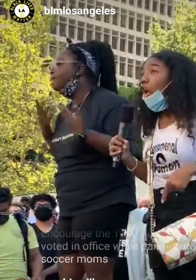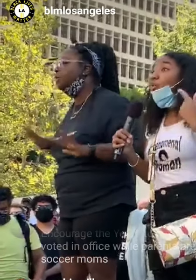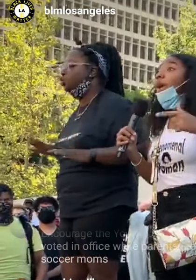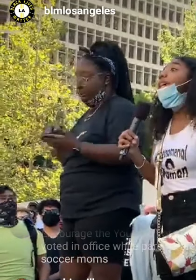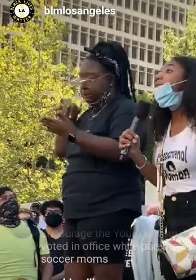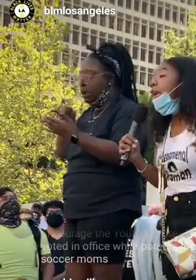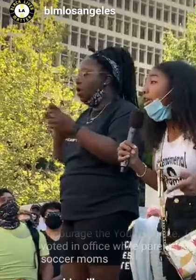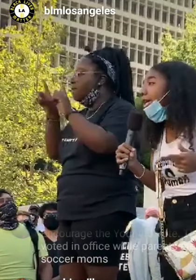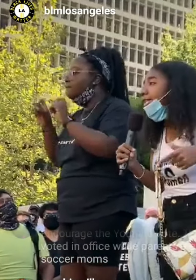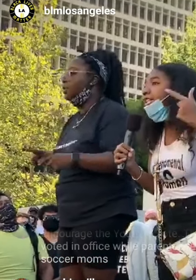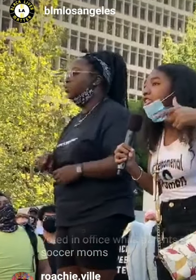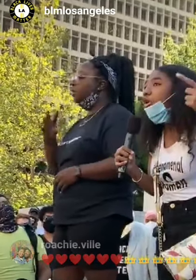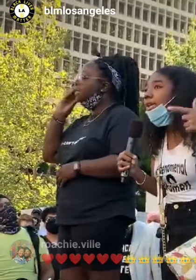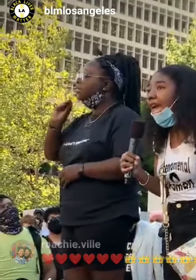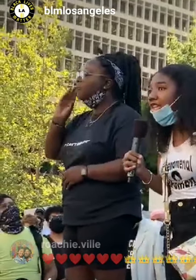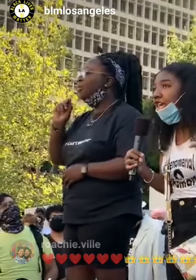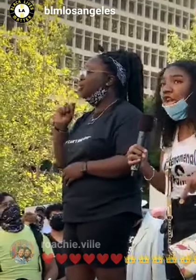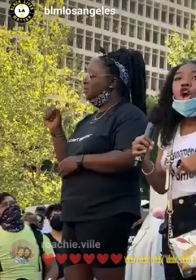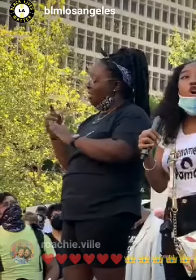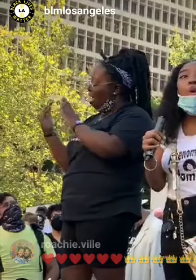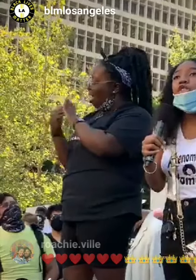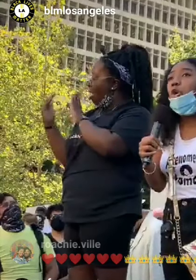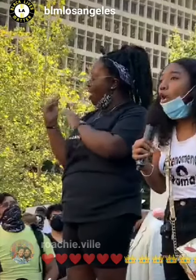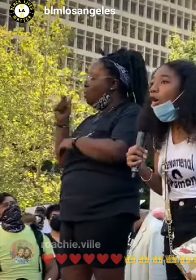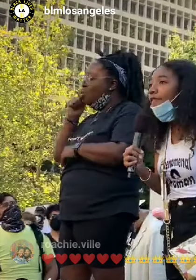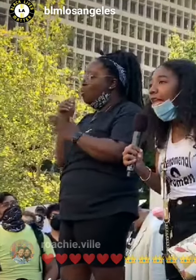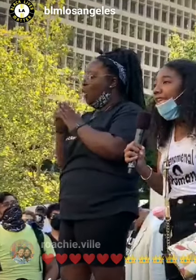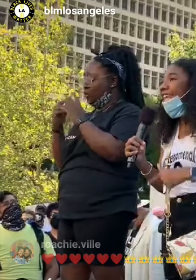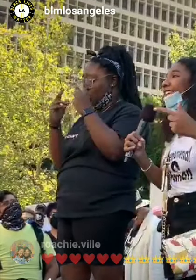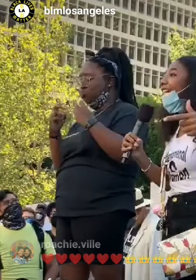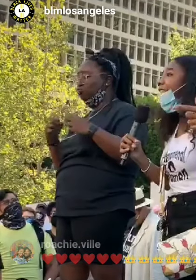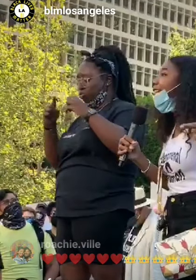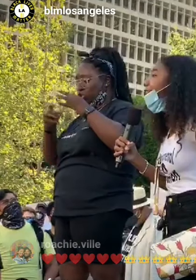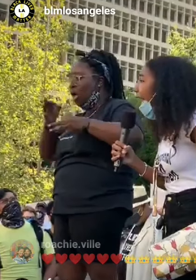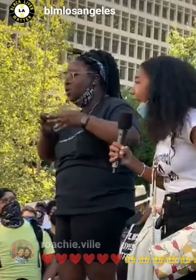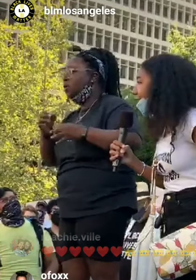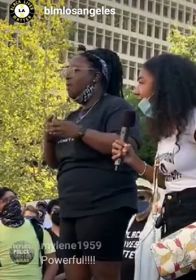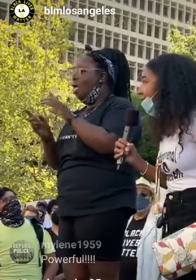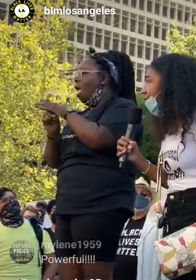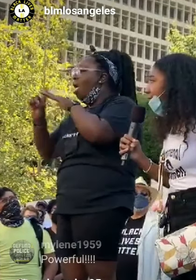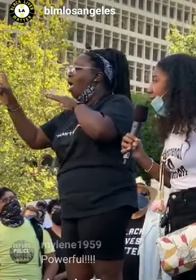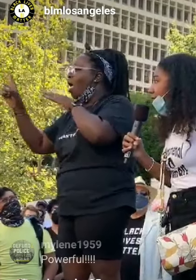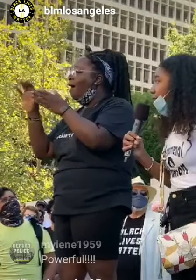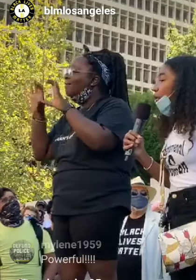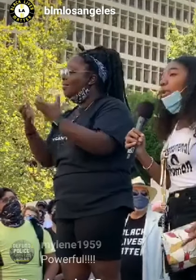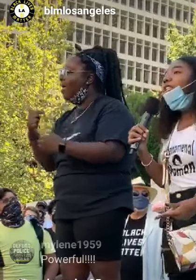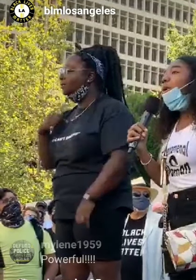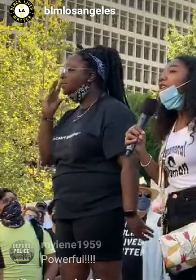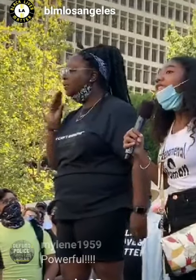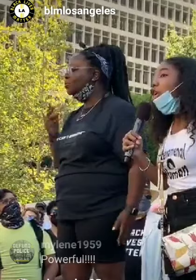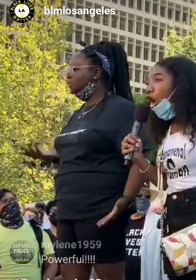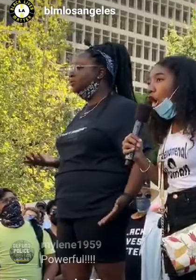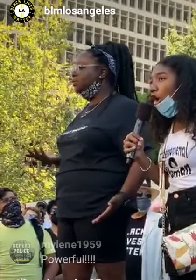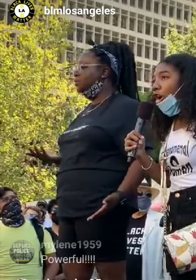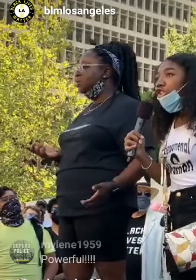the studies. We experienced the discrimination, the racial profiling, getting kicked out of class.